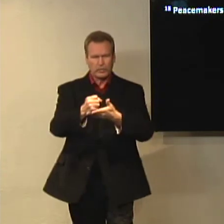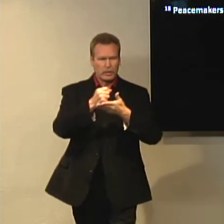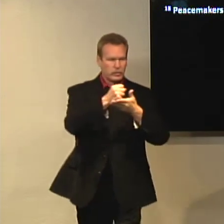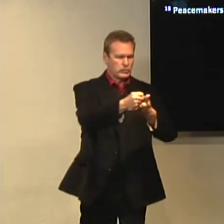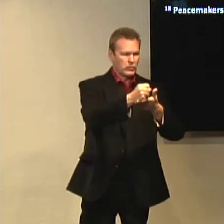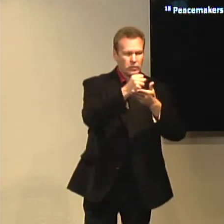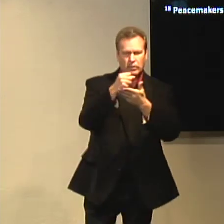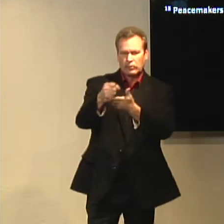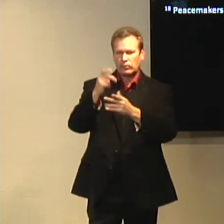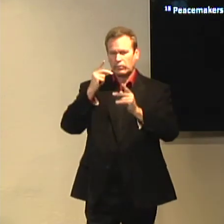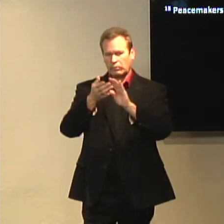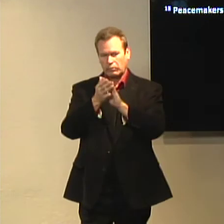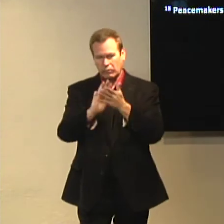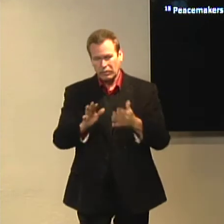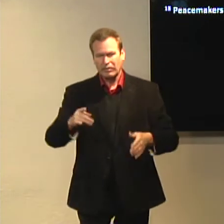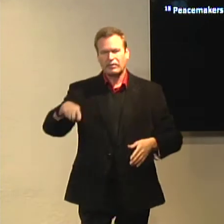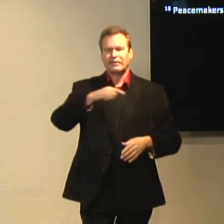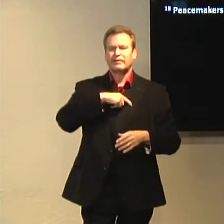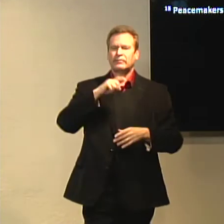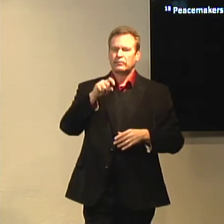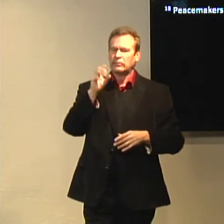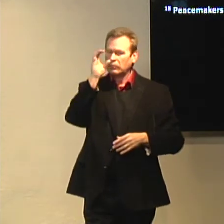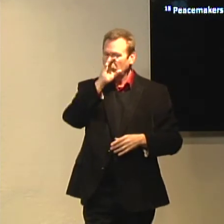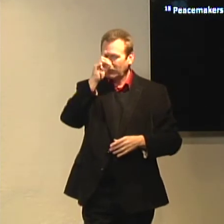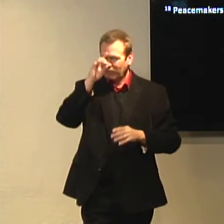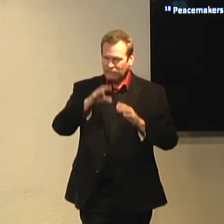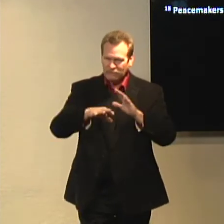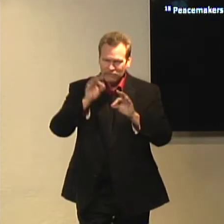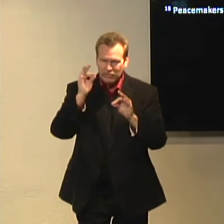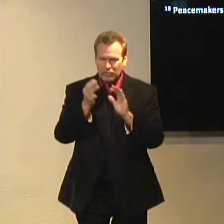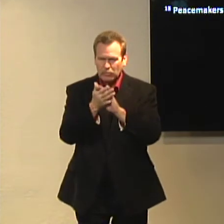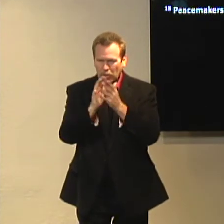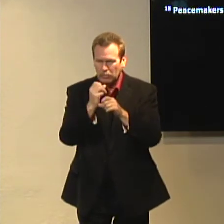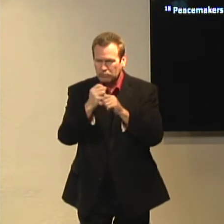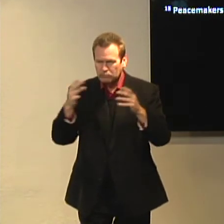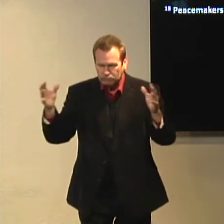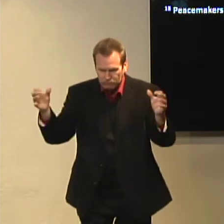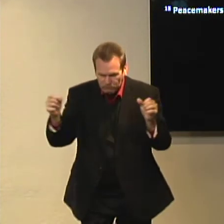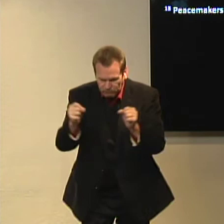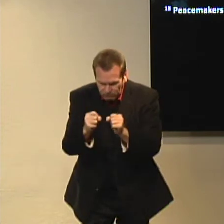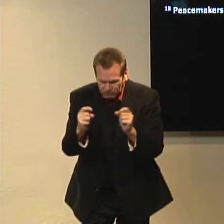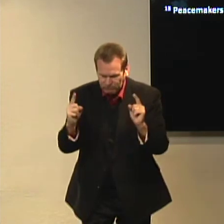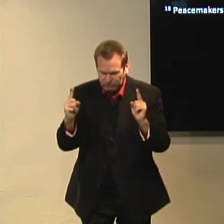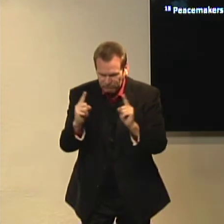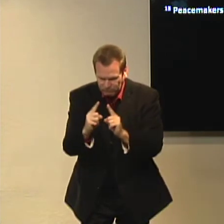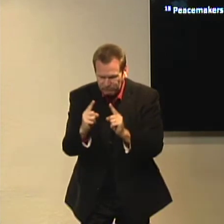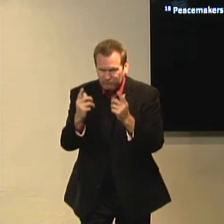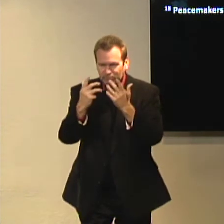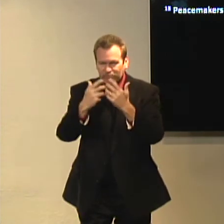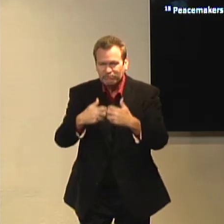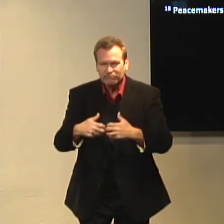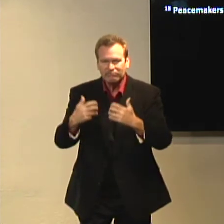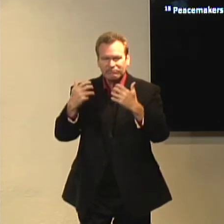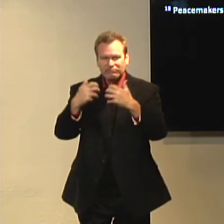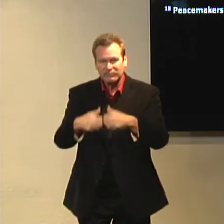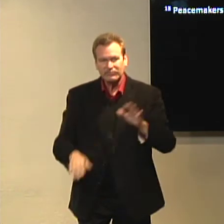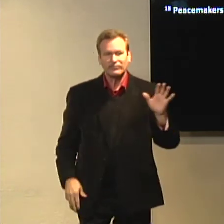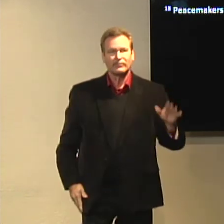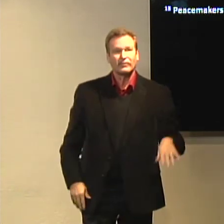peacemaker. And he was willing to try to contribute towards peace, to bring people together, to get them to work